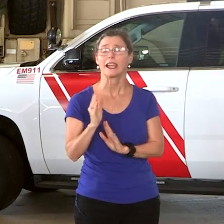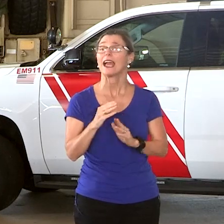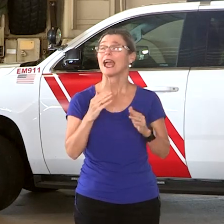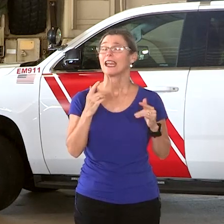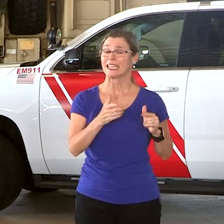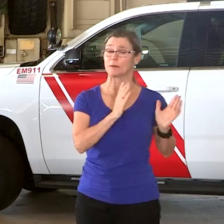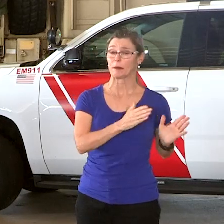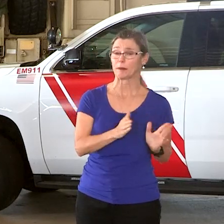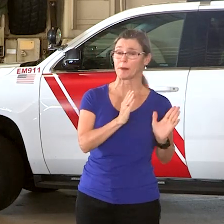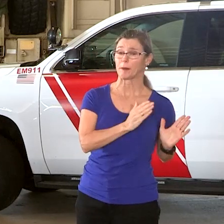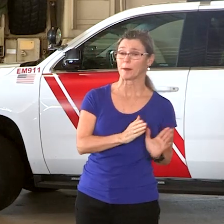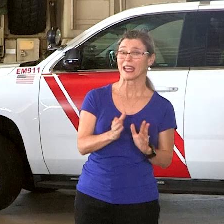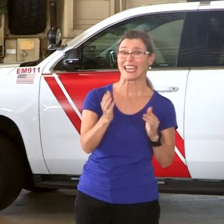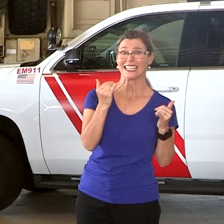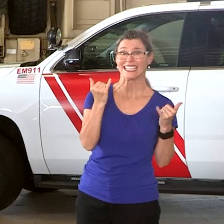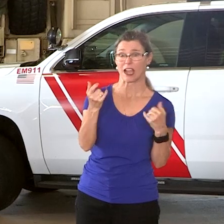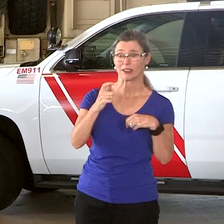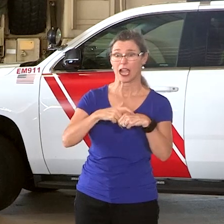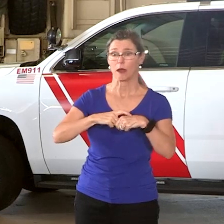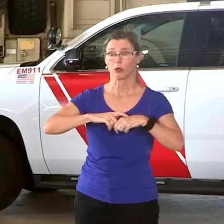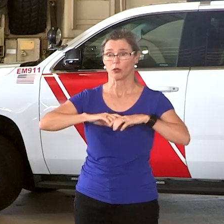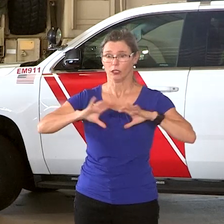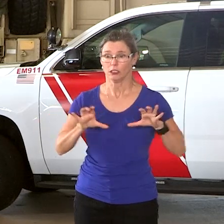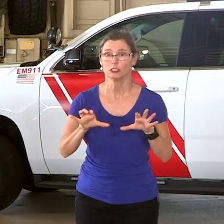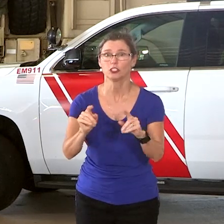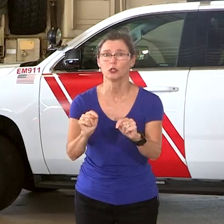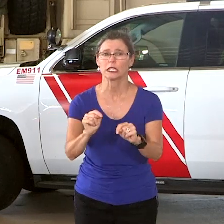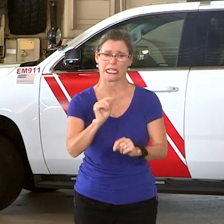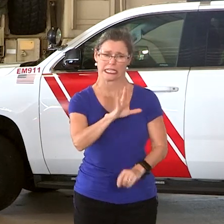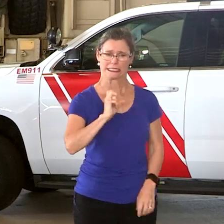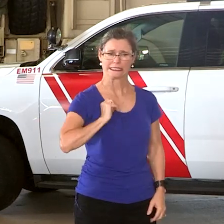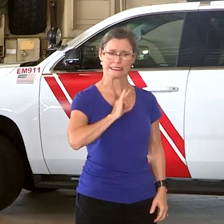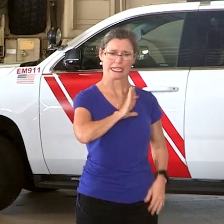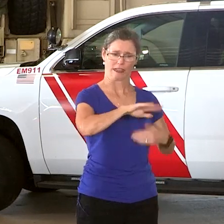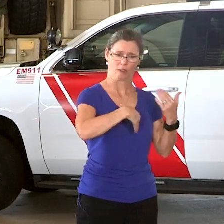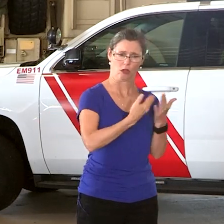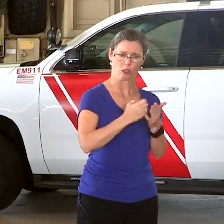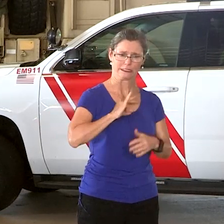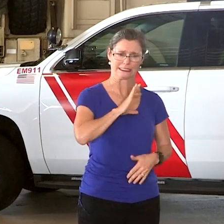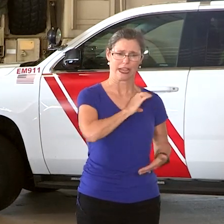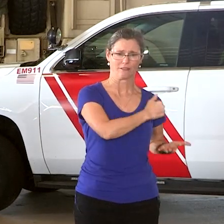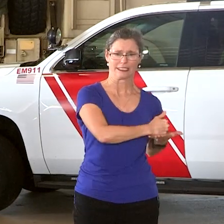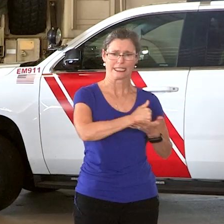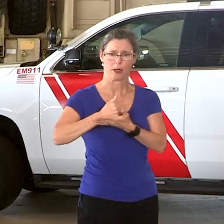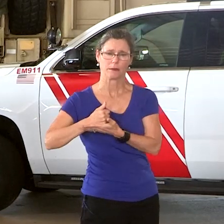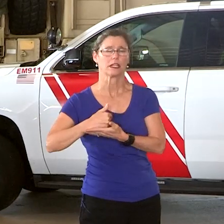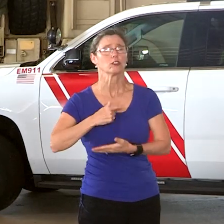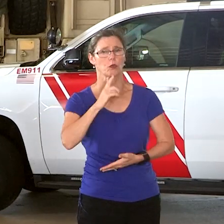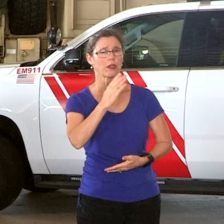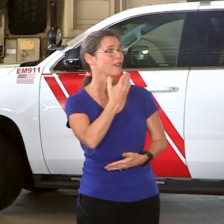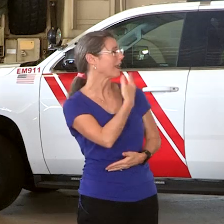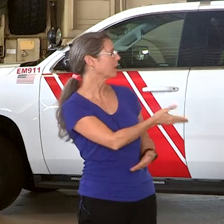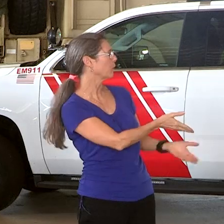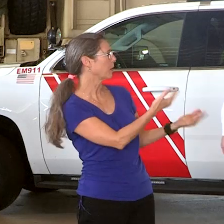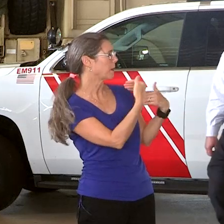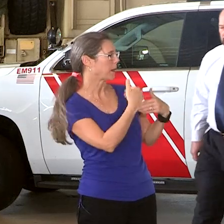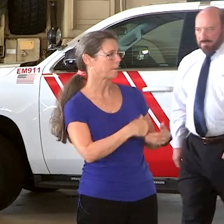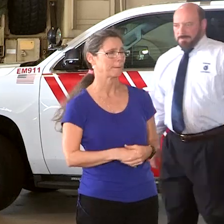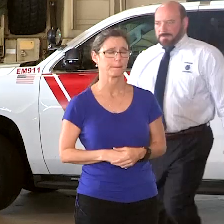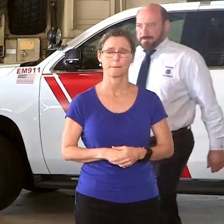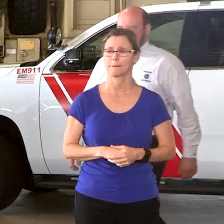execute, he's put his full staff available to us for whatever we might need. So Dr. VanHoose, come on up.